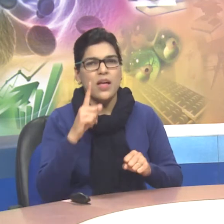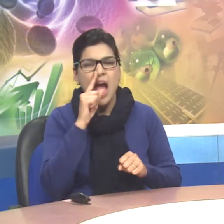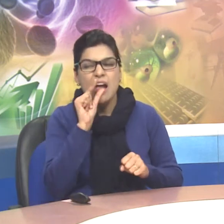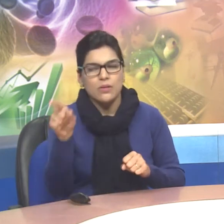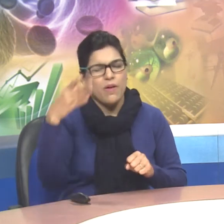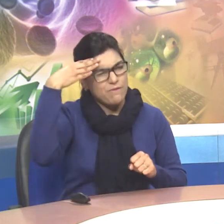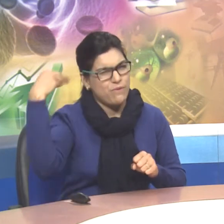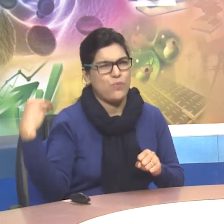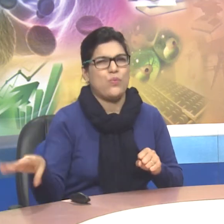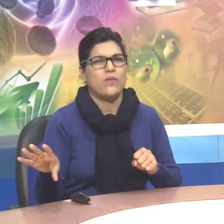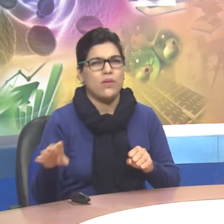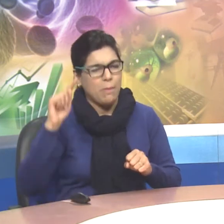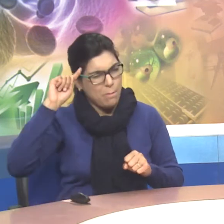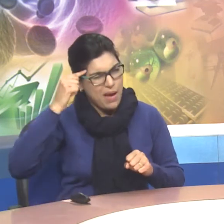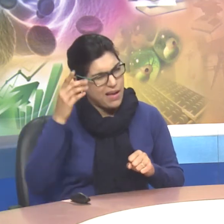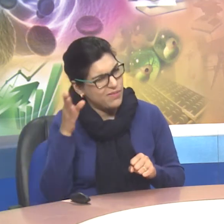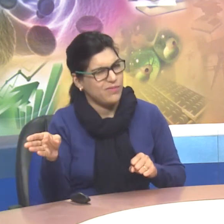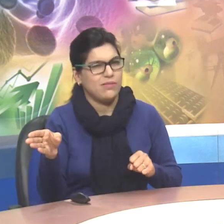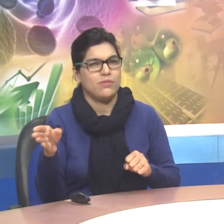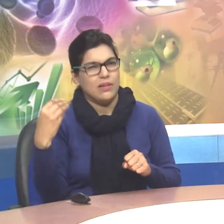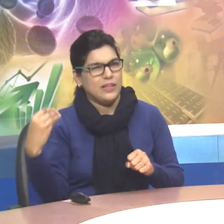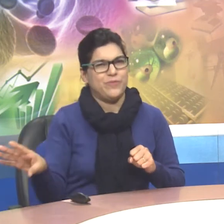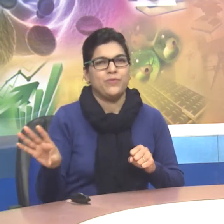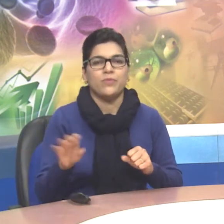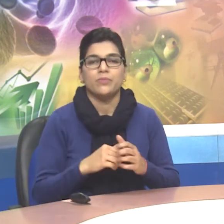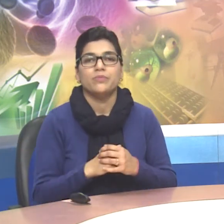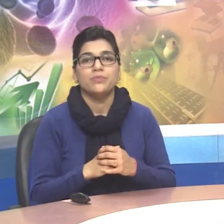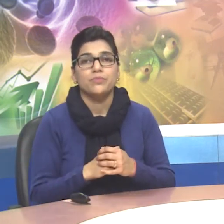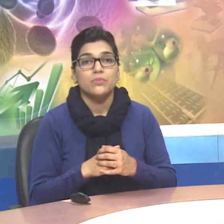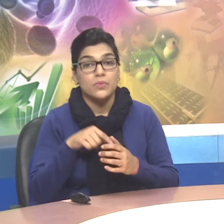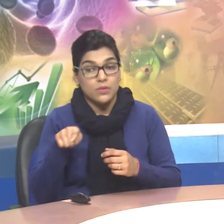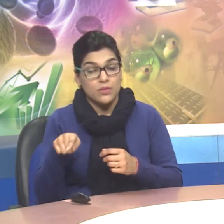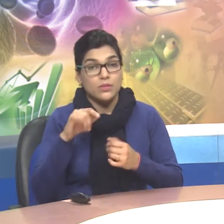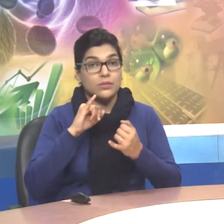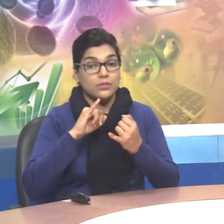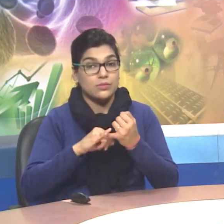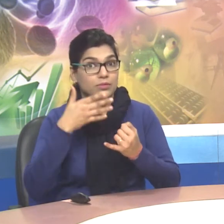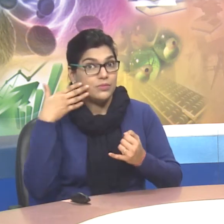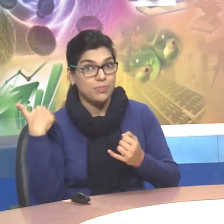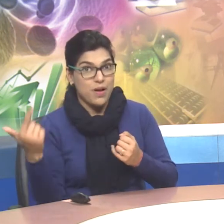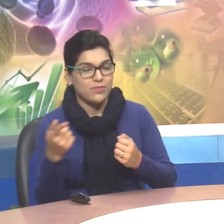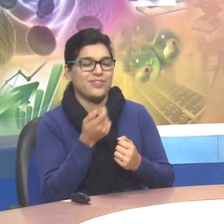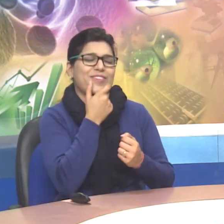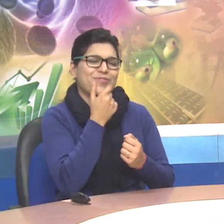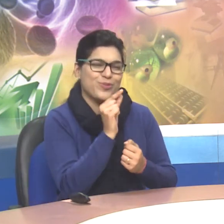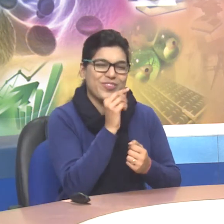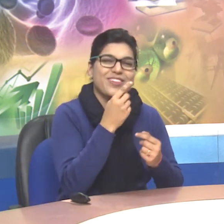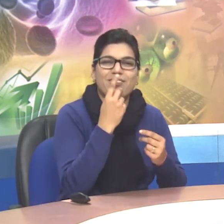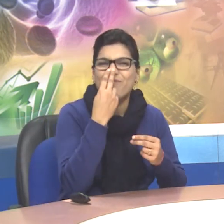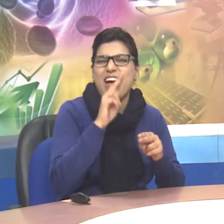Forgot her she's made and mean and miserable. My sister gave a